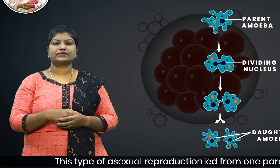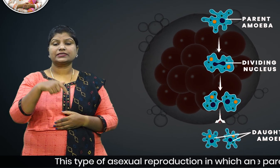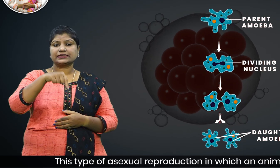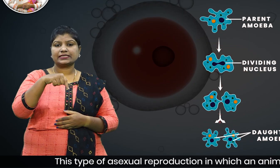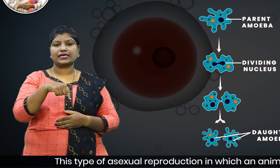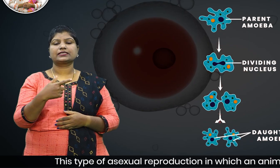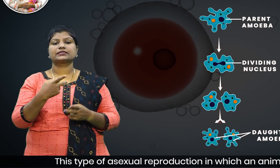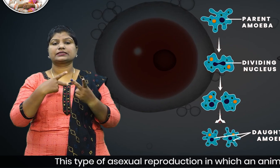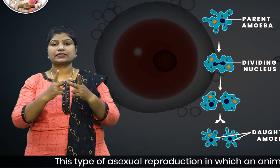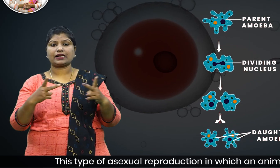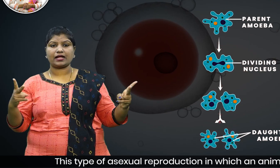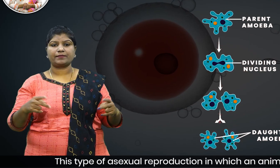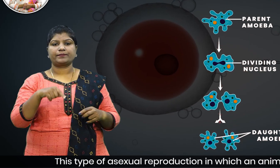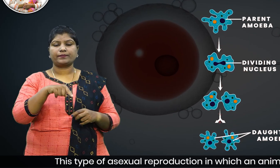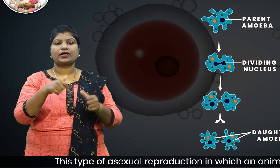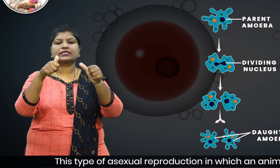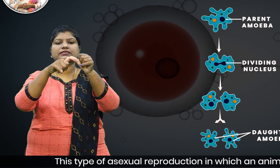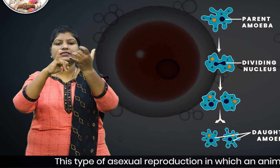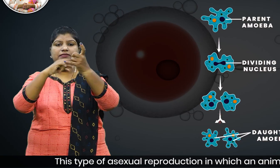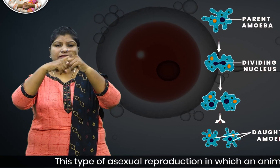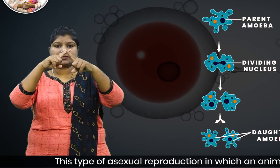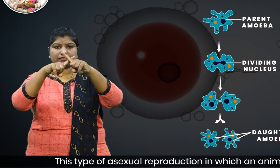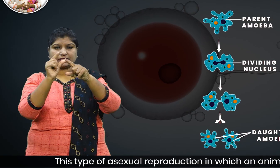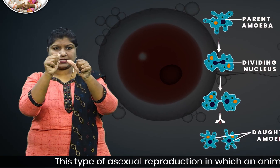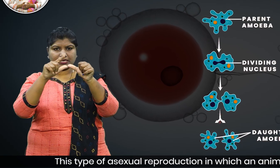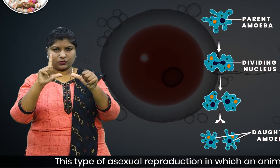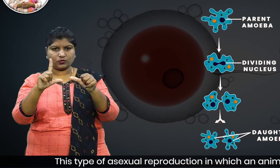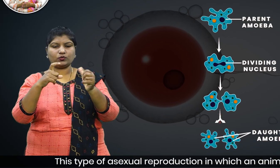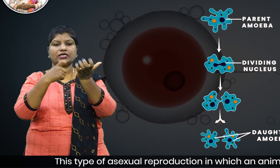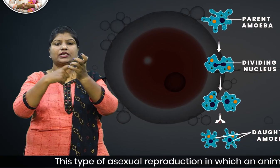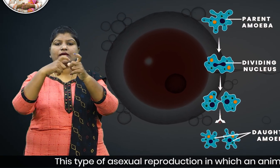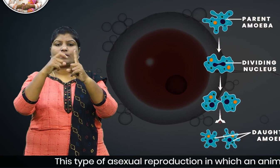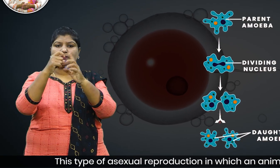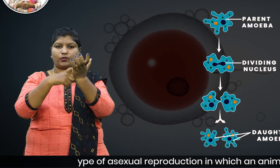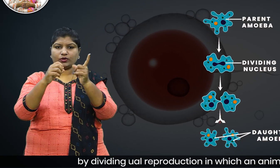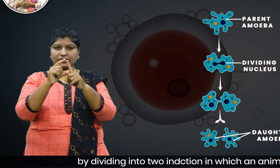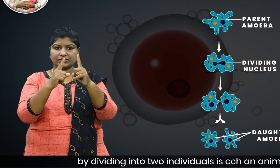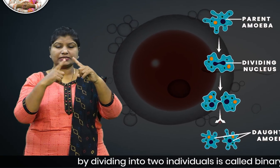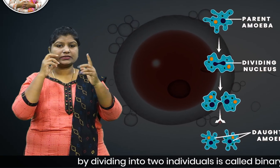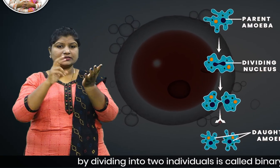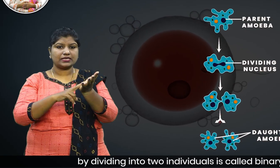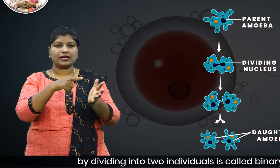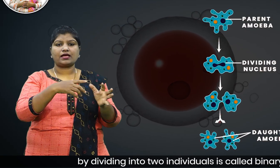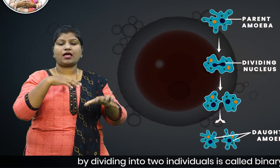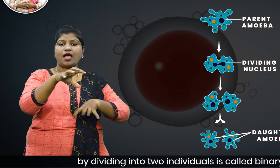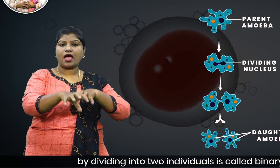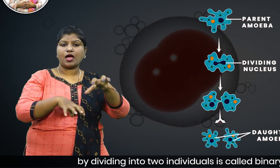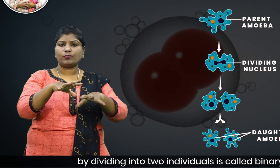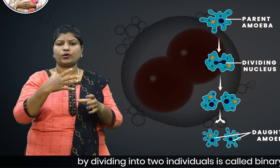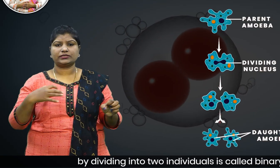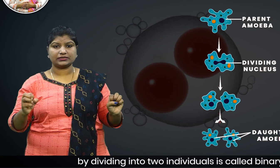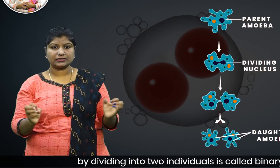This type of asexual reproduction, in which an animal reproduces by dividing into